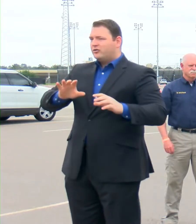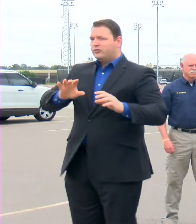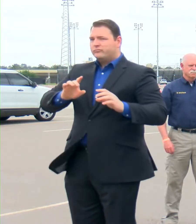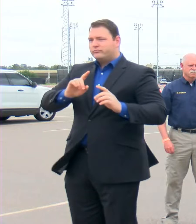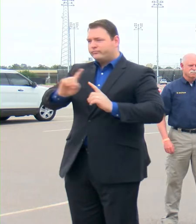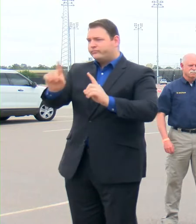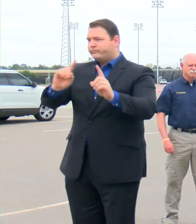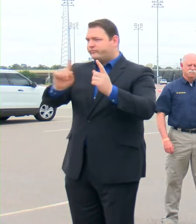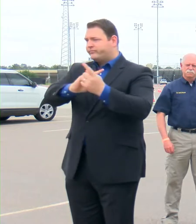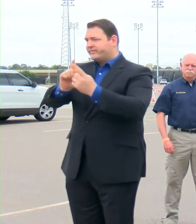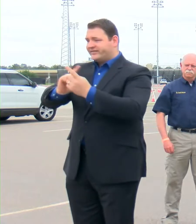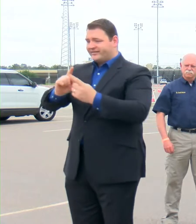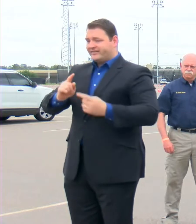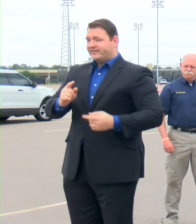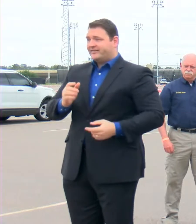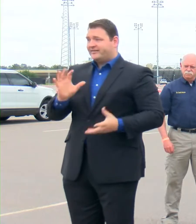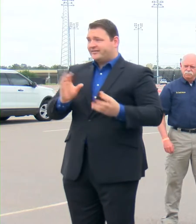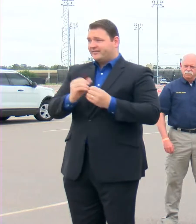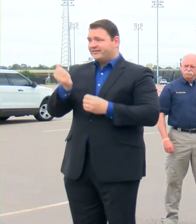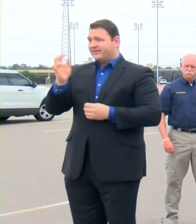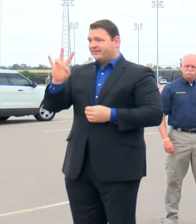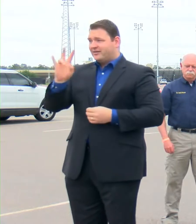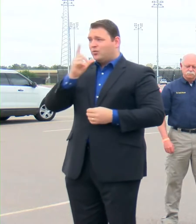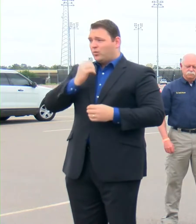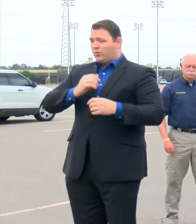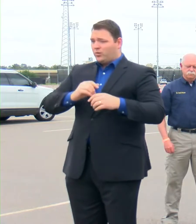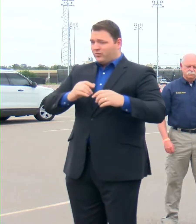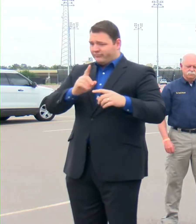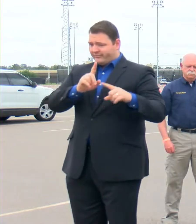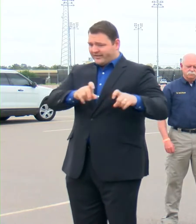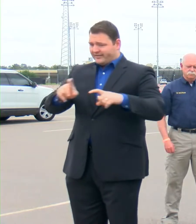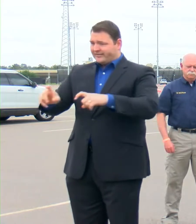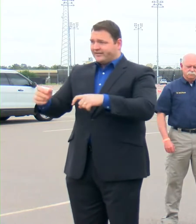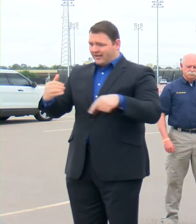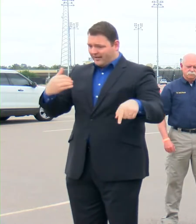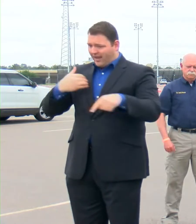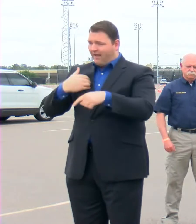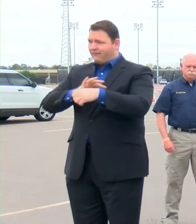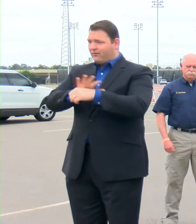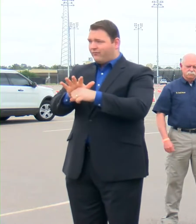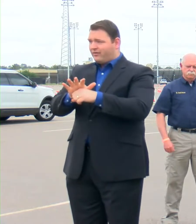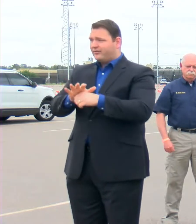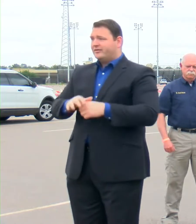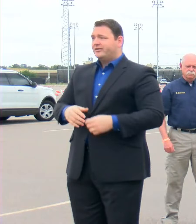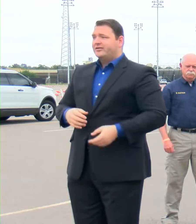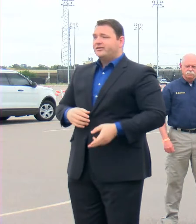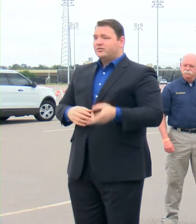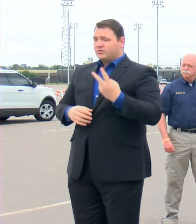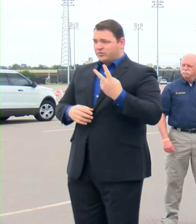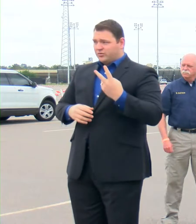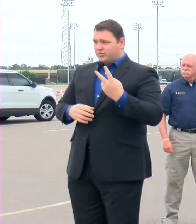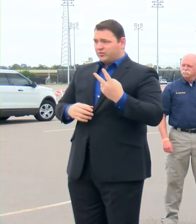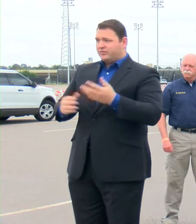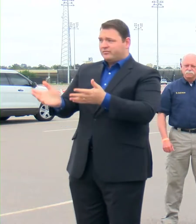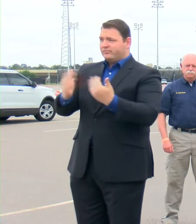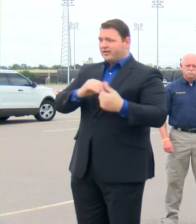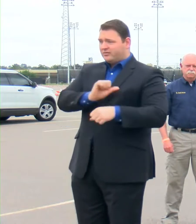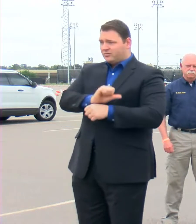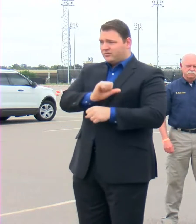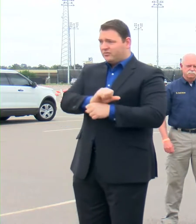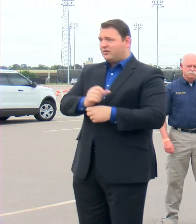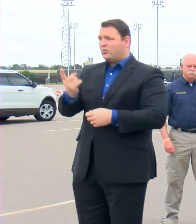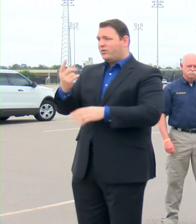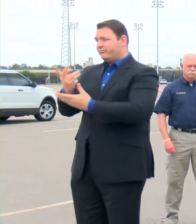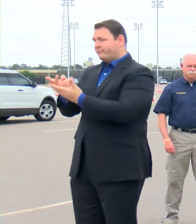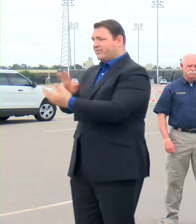have been hospitalized. One's already out of the hospital in isolation, and sadly, one is on a ventilator right now. So we just ask for everyone's prayers,